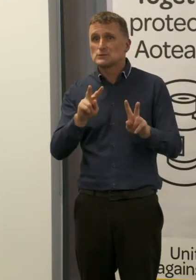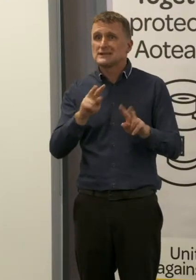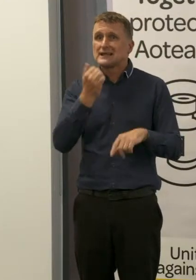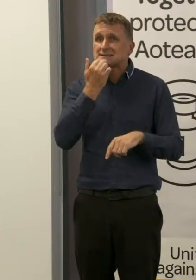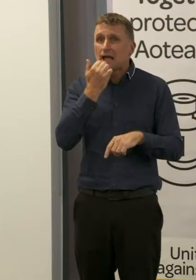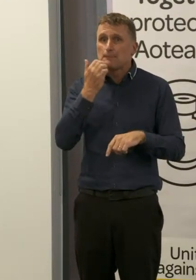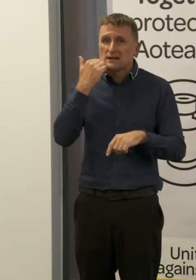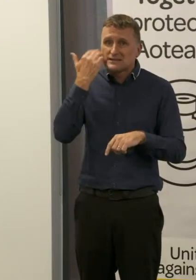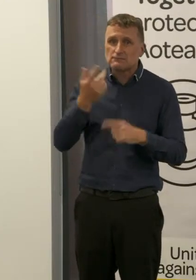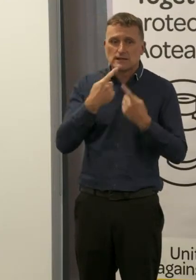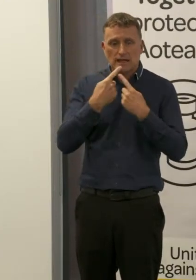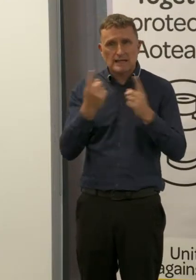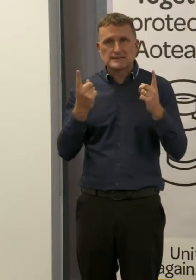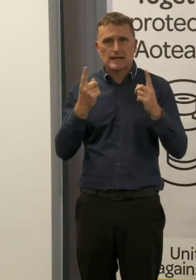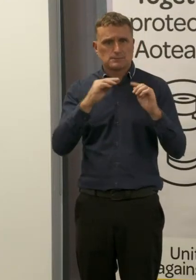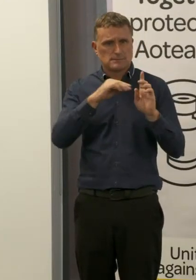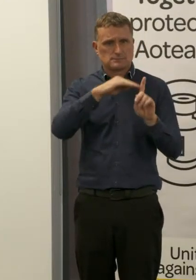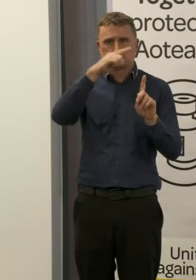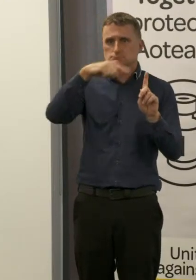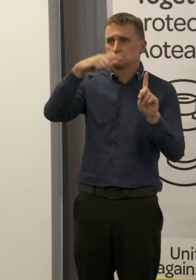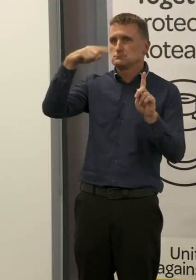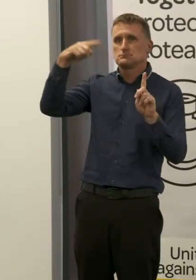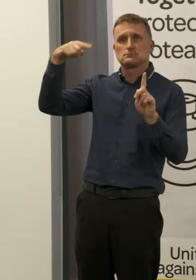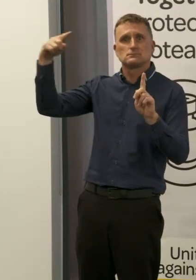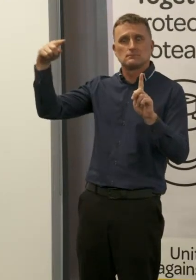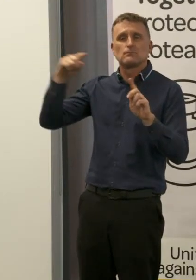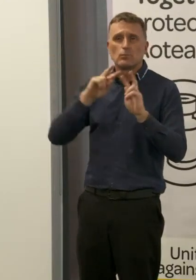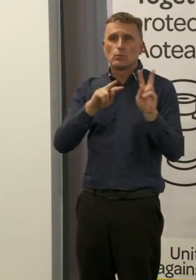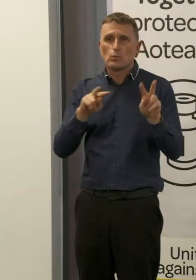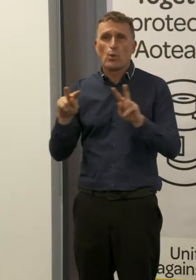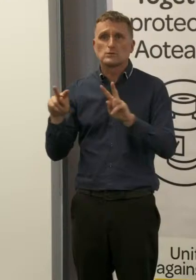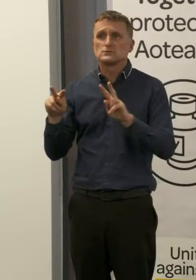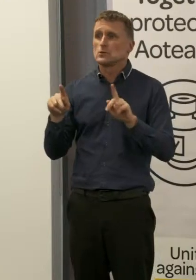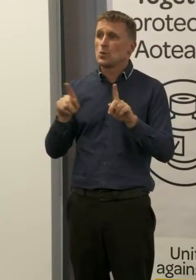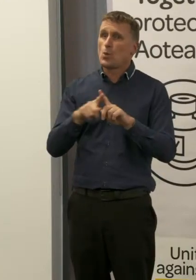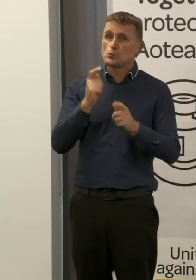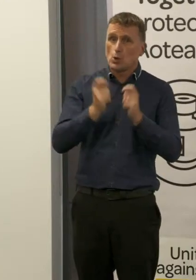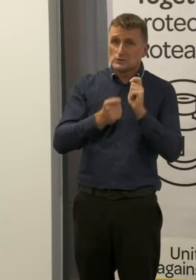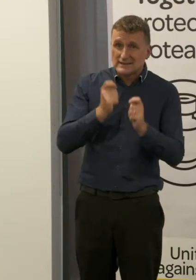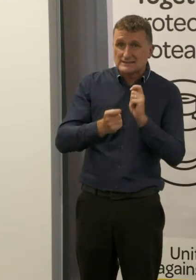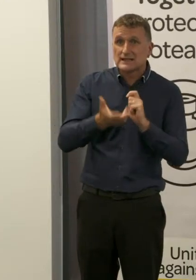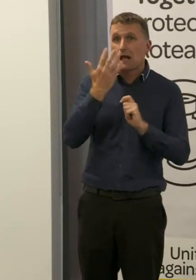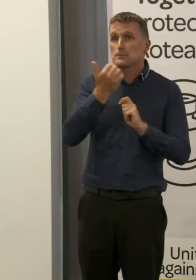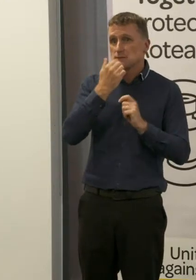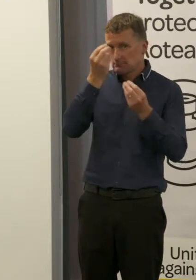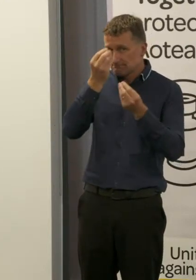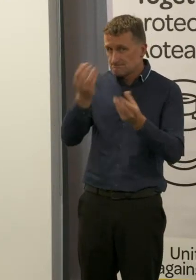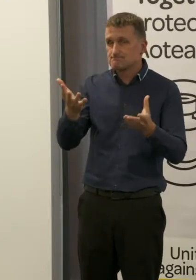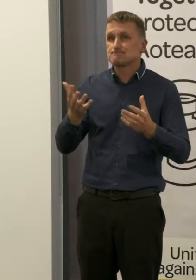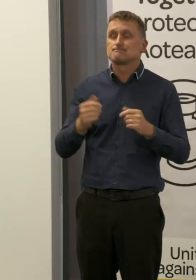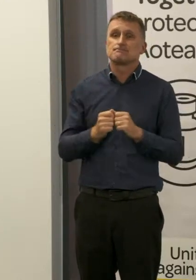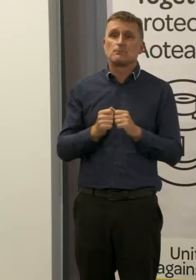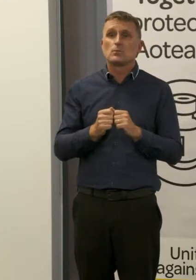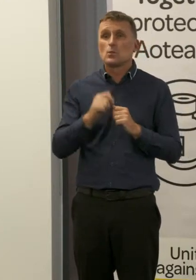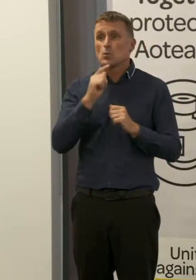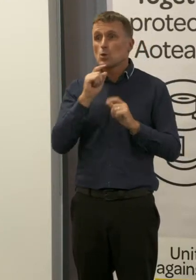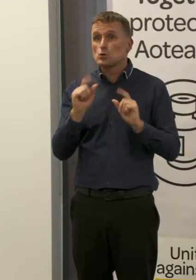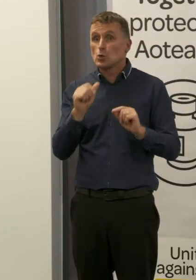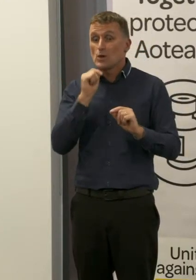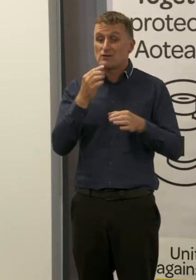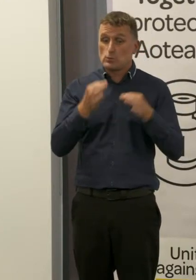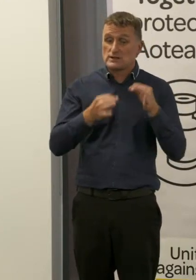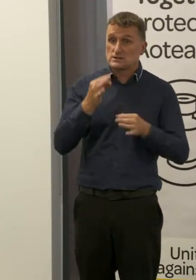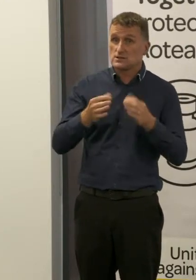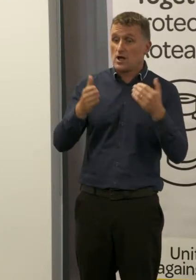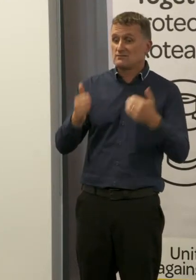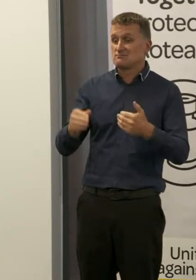numbers, and also we will be keeping people updated on what's happening with our testing and so on. So if there is a move decided to phase 3, that